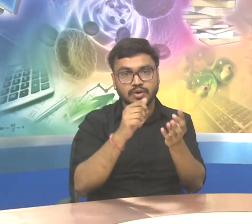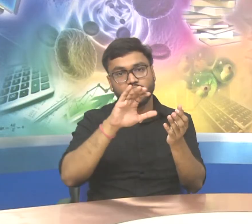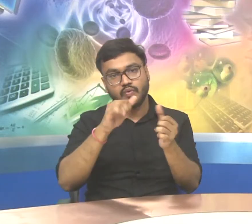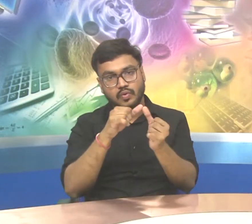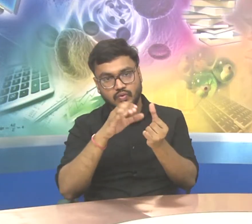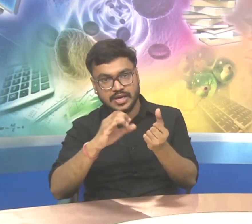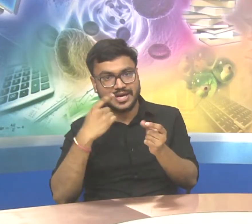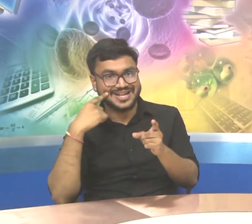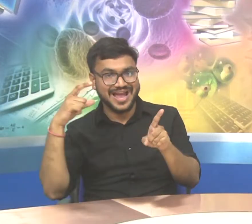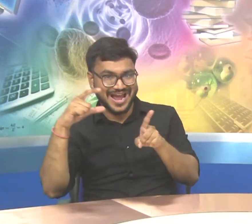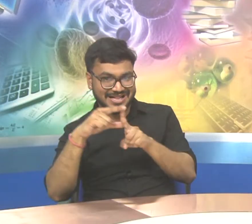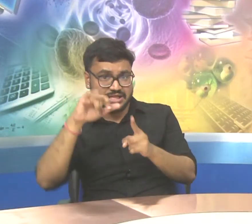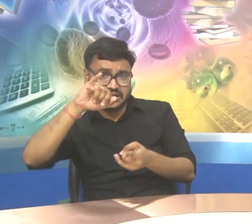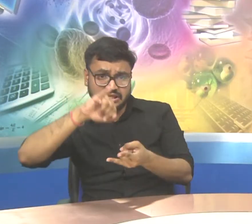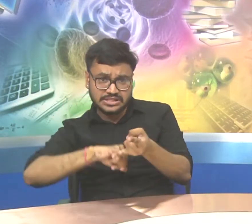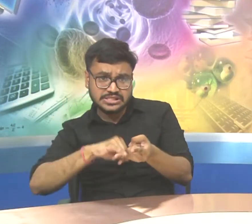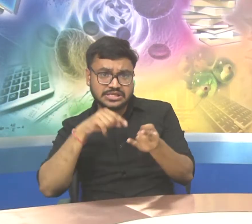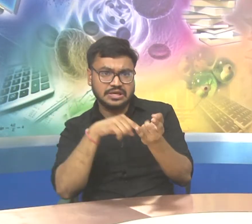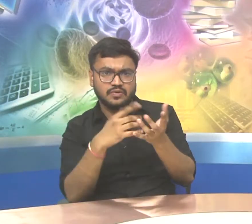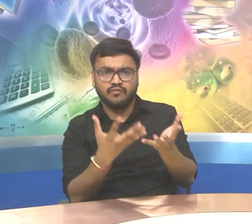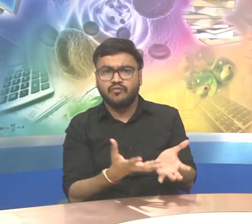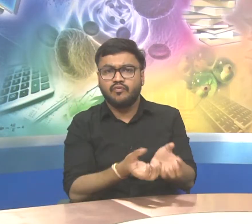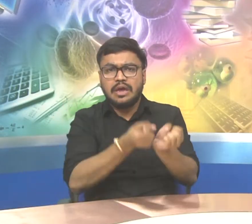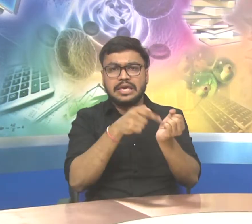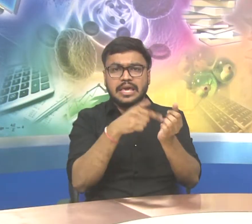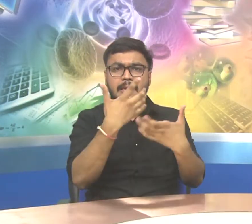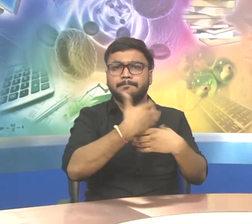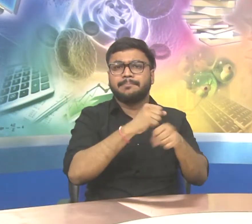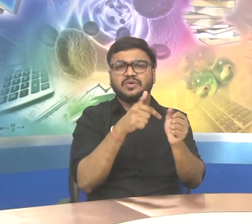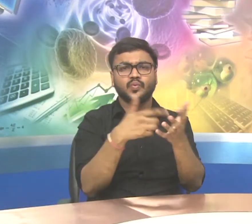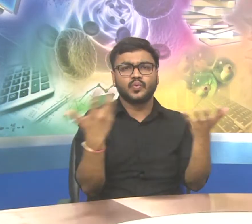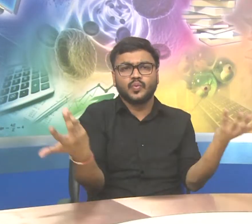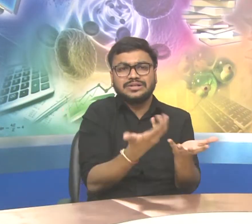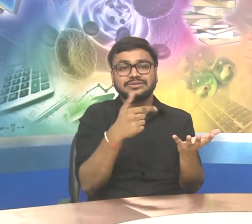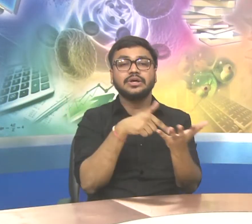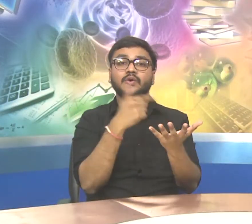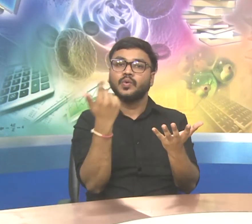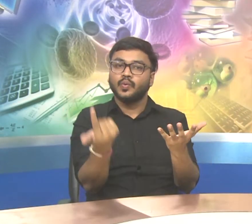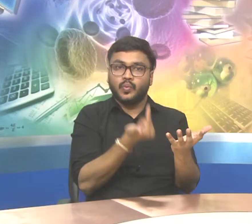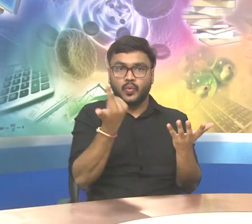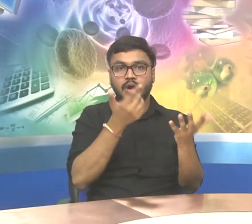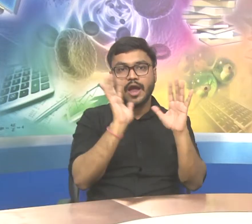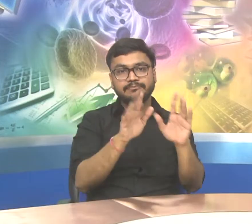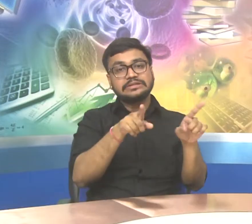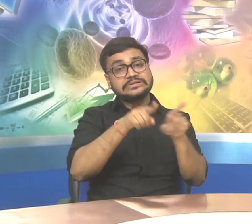and hydrogen with electric sparks similar to lighting.